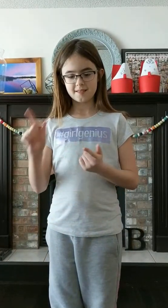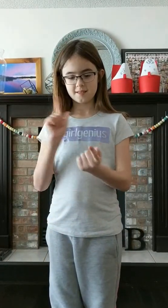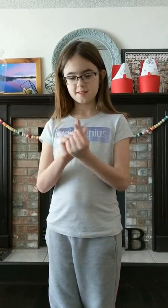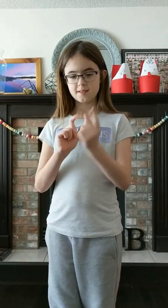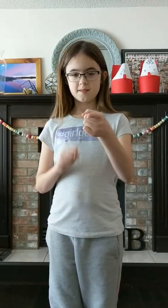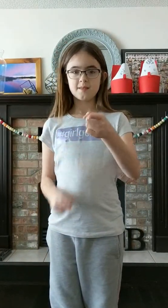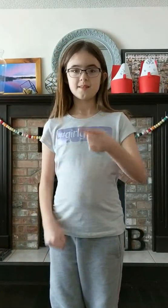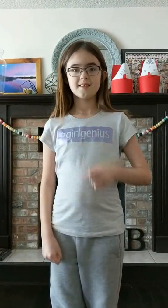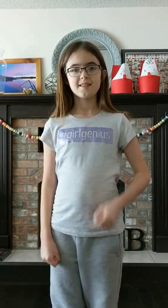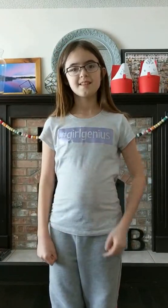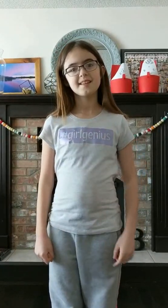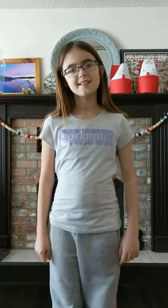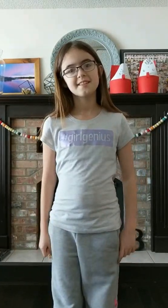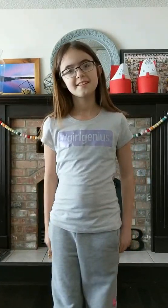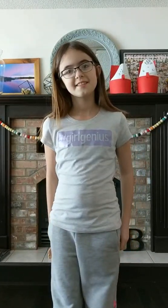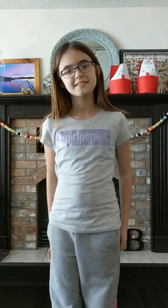Who do you live with?